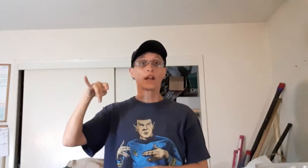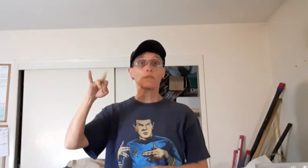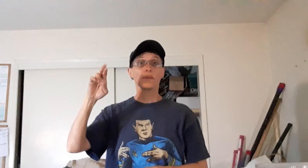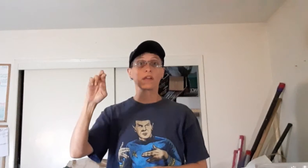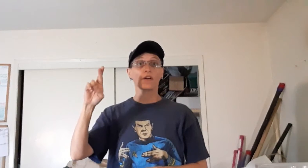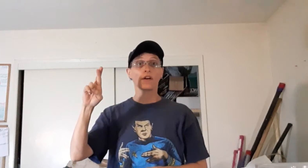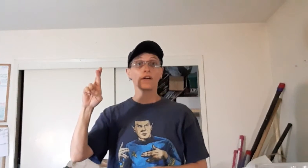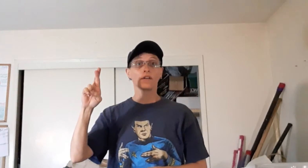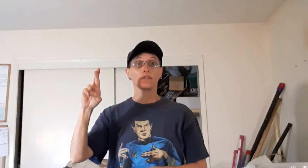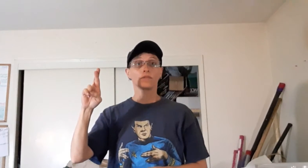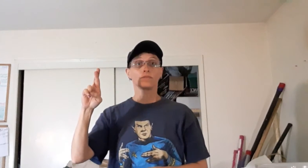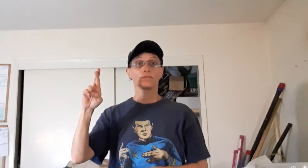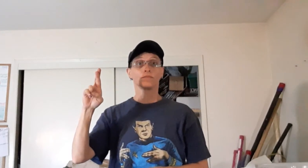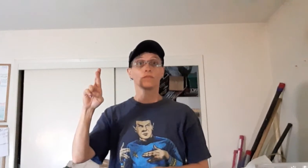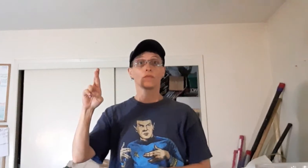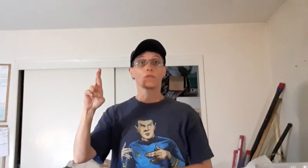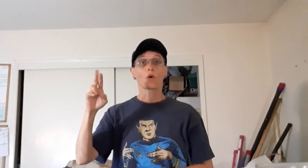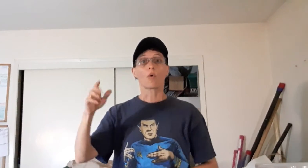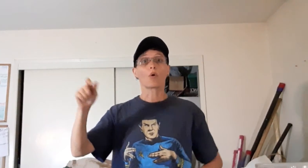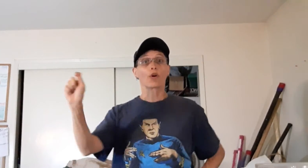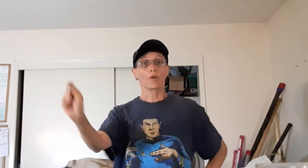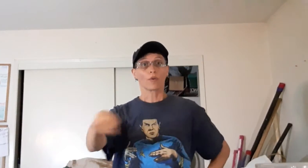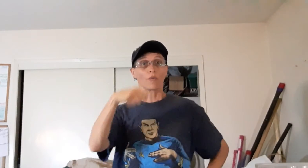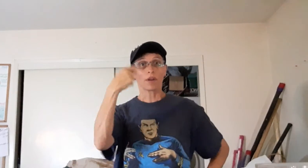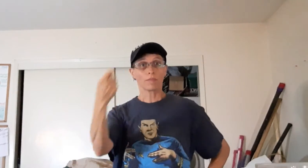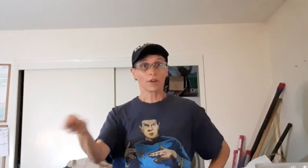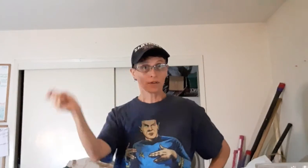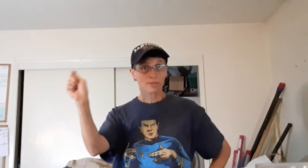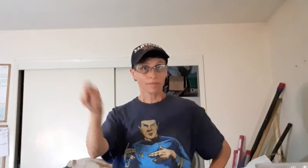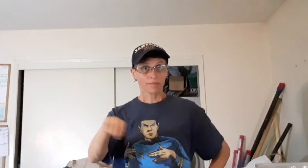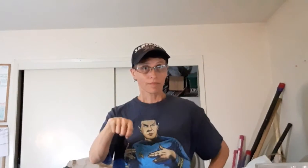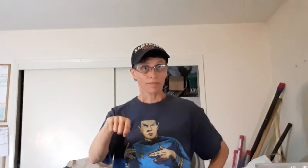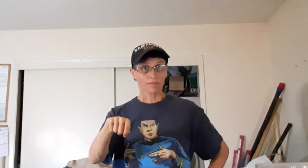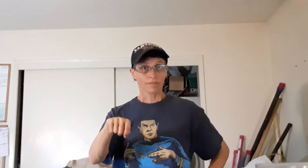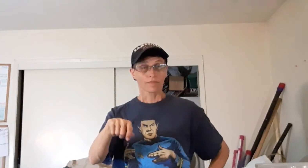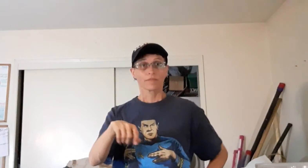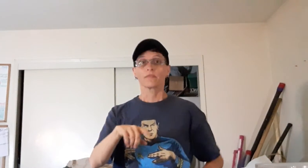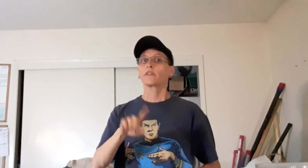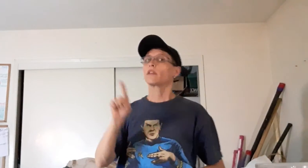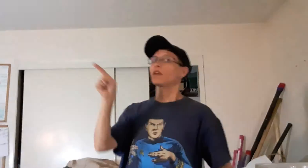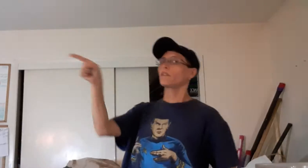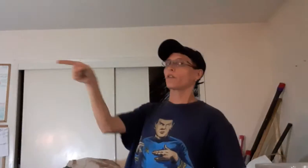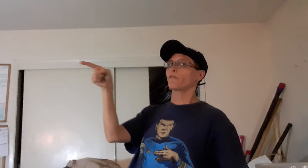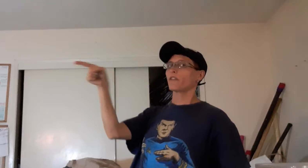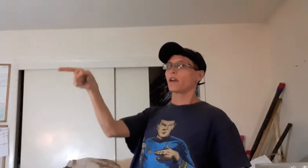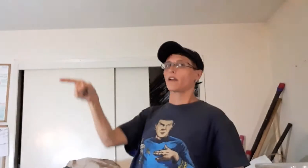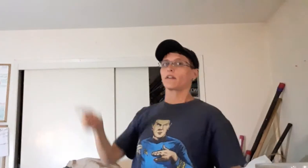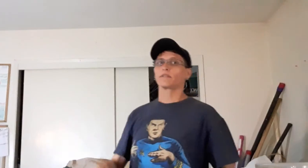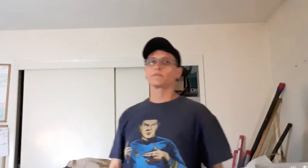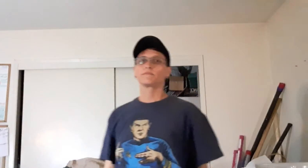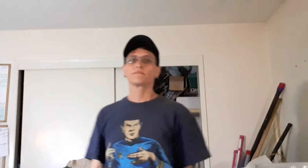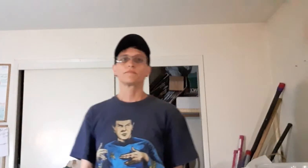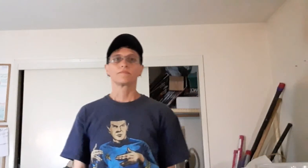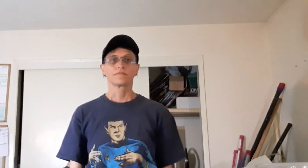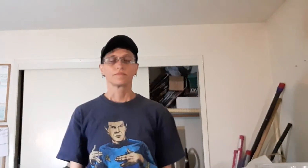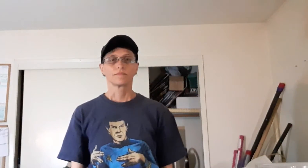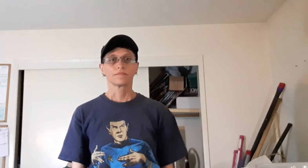Rapier, or rapier, is over there.